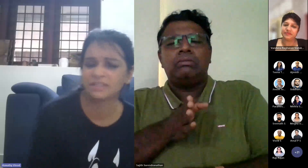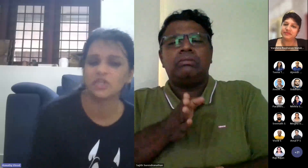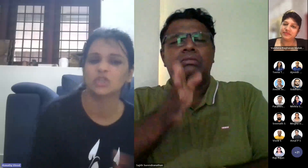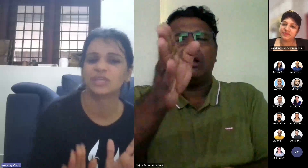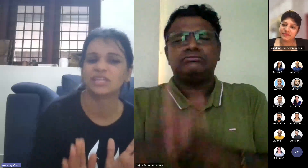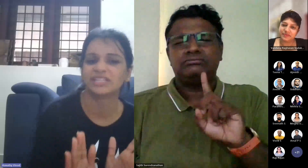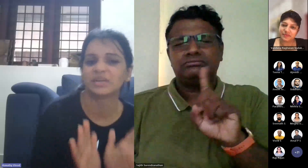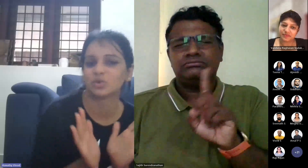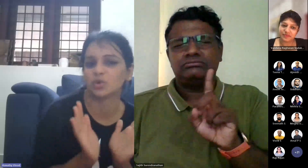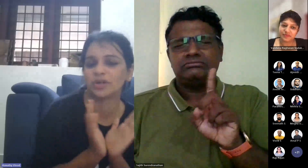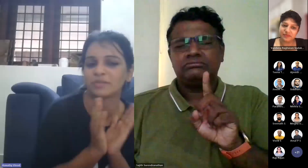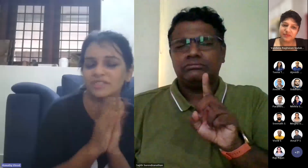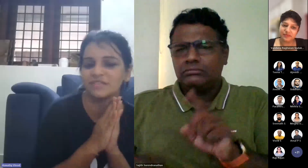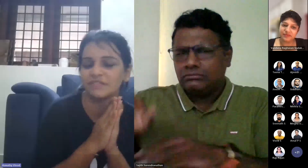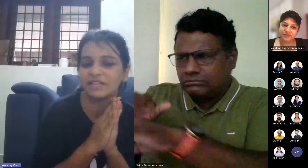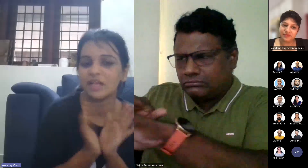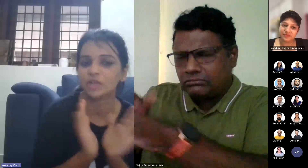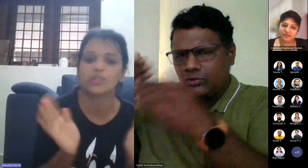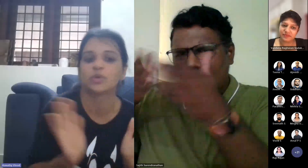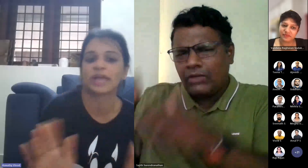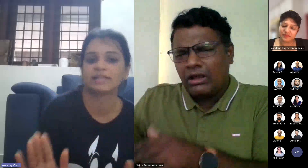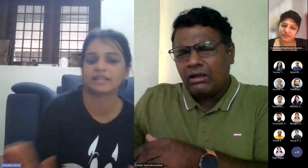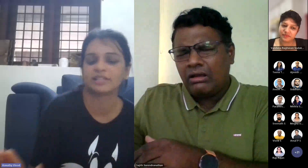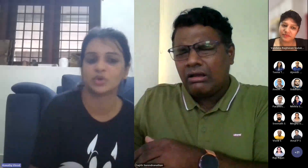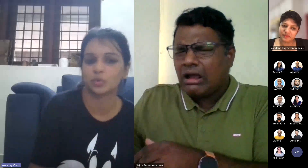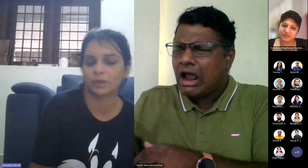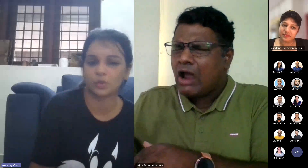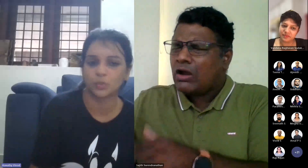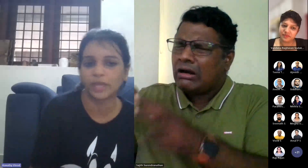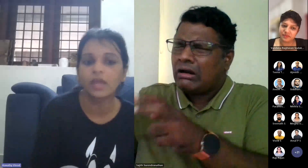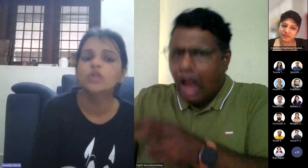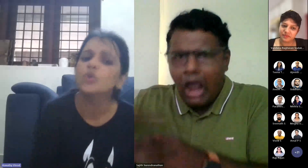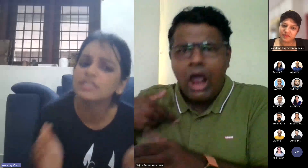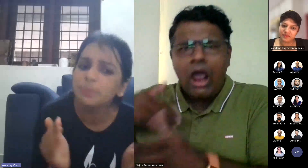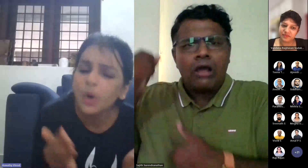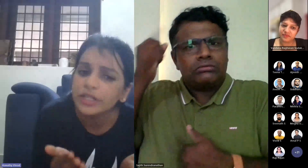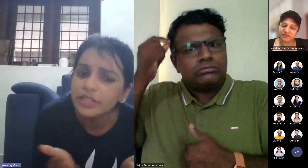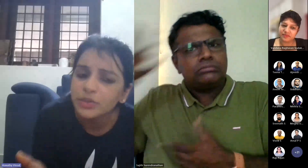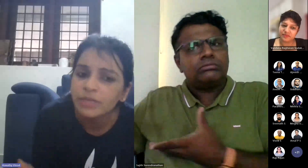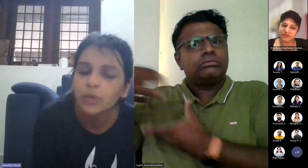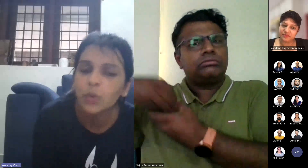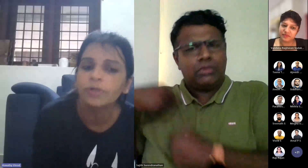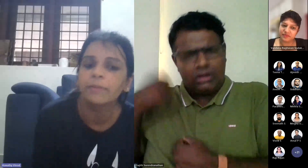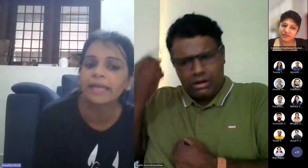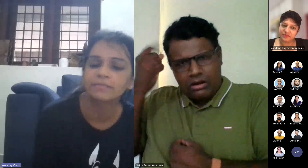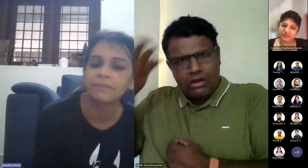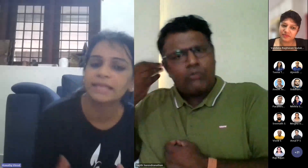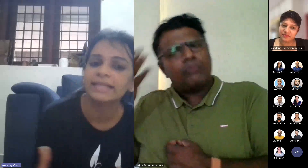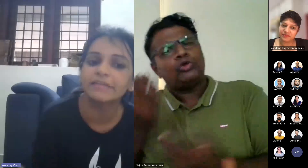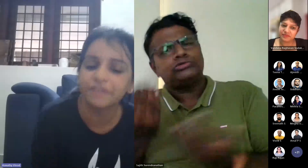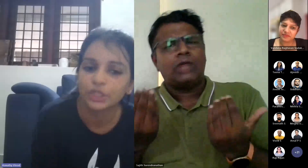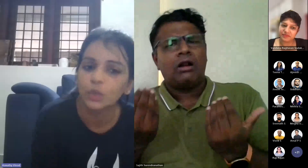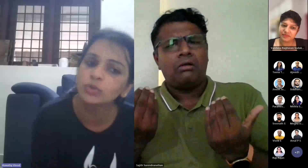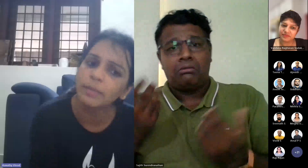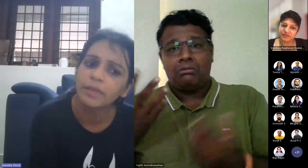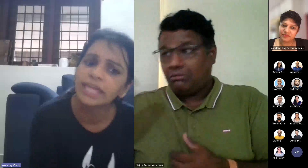see a person on the wheelchair, oh no, what must he feel? No, it's okay, I'll just go on my own way. No, it's important that you keep an open mind. Make